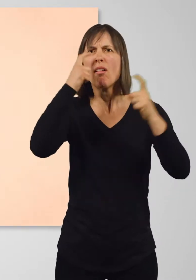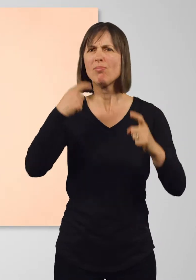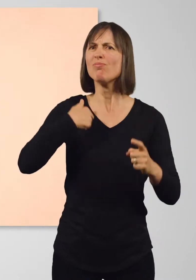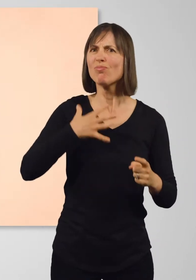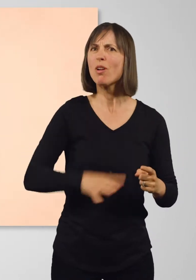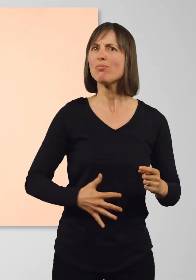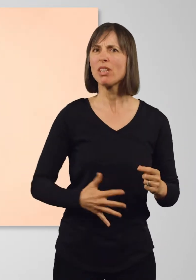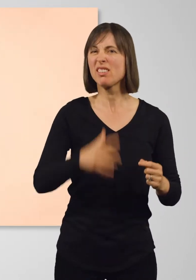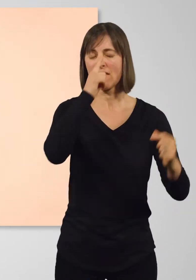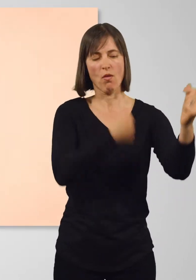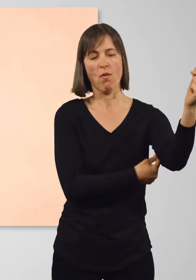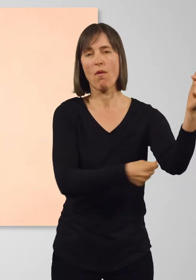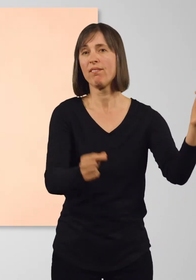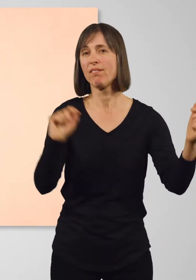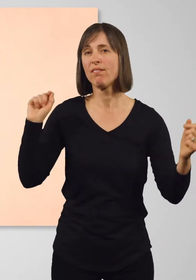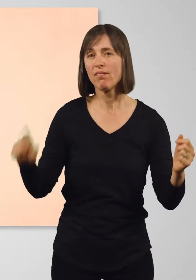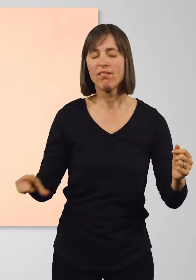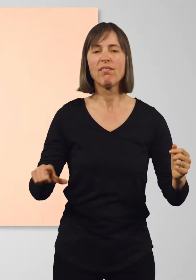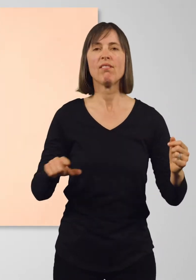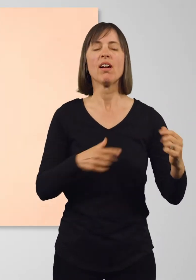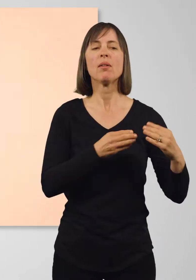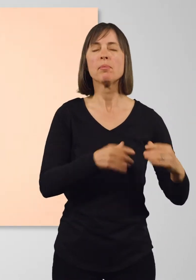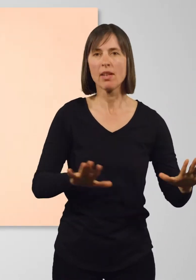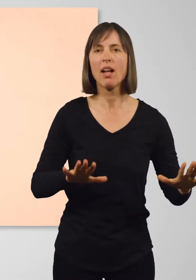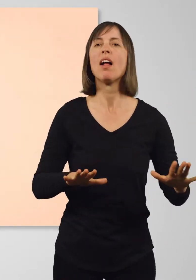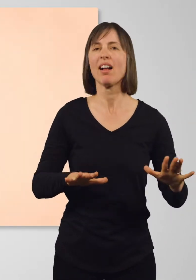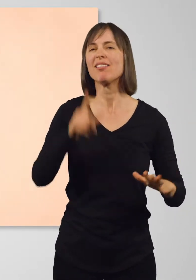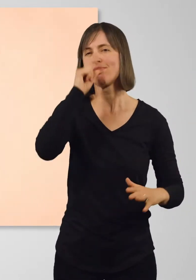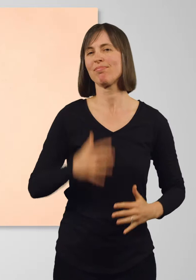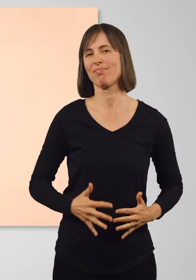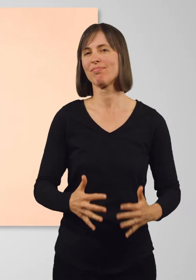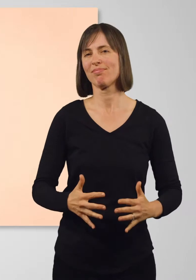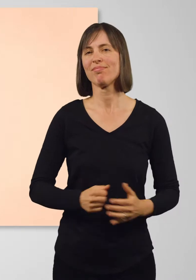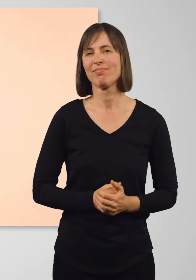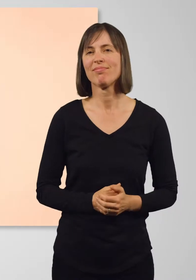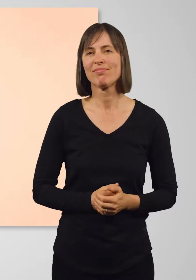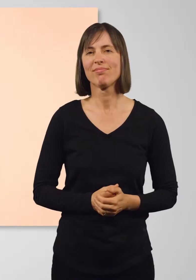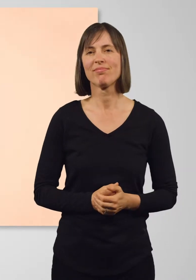Your fertility will quickly return when you remove the implant.